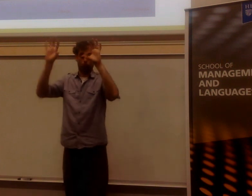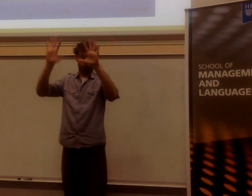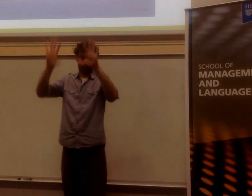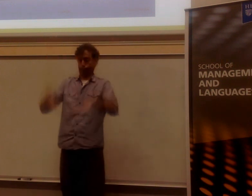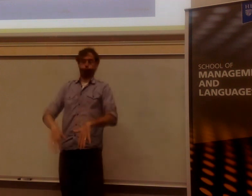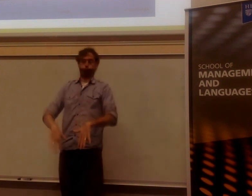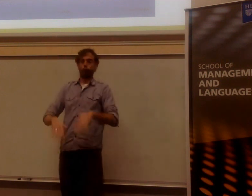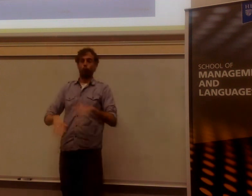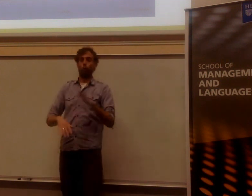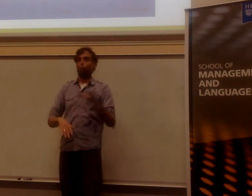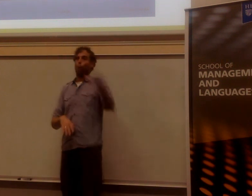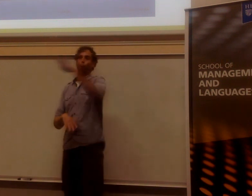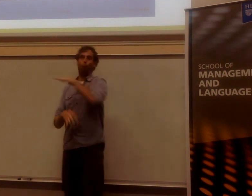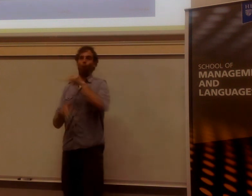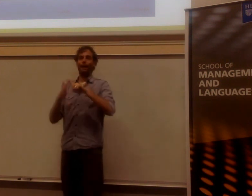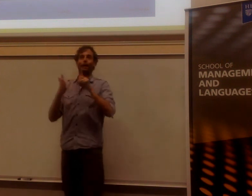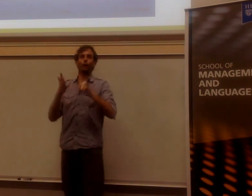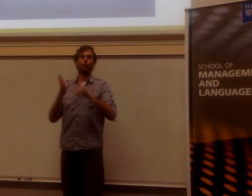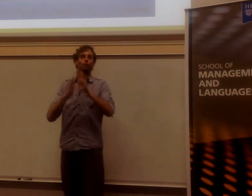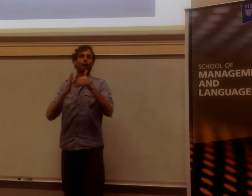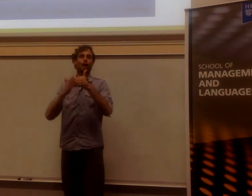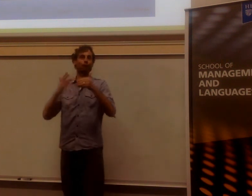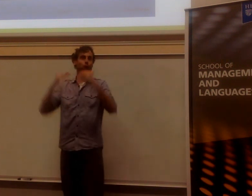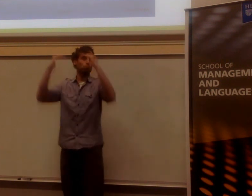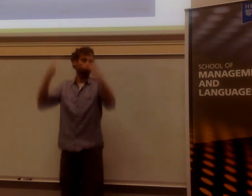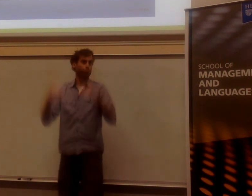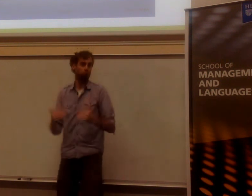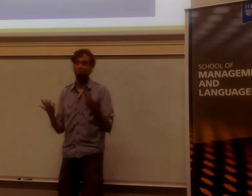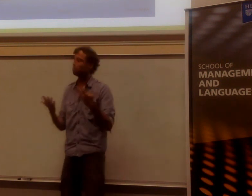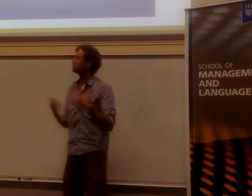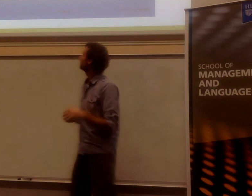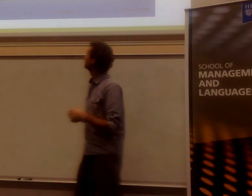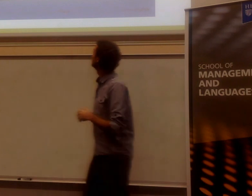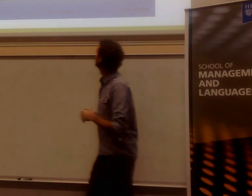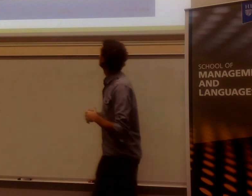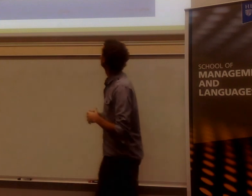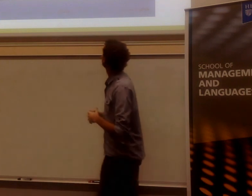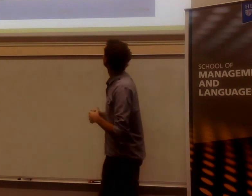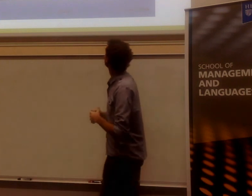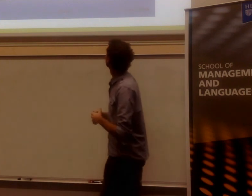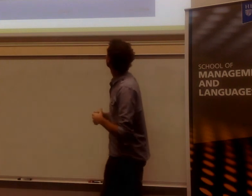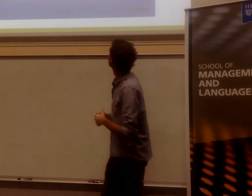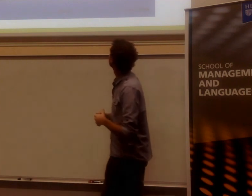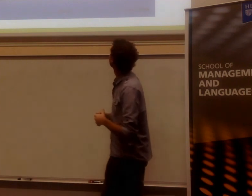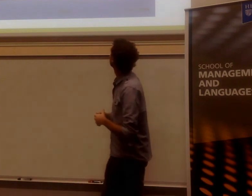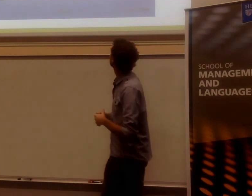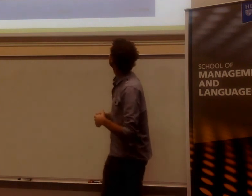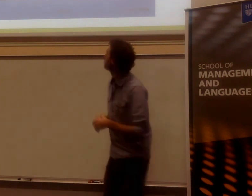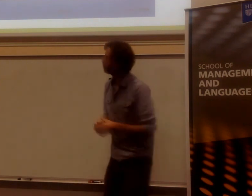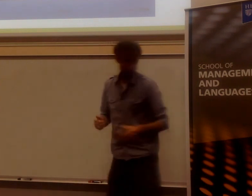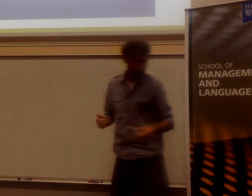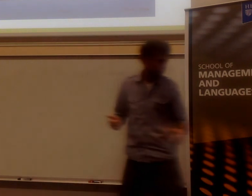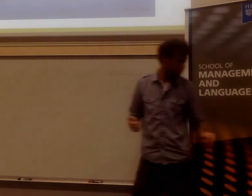the project and the service is rolled out, it's possible that all sign languages within the EU would be offered as part of the